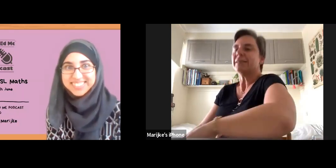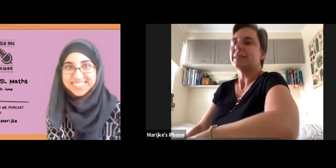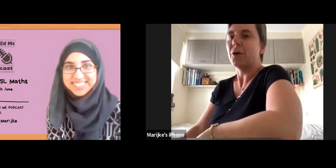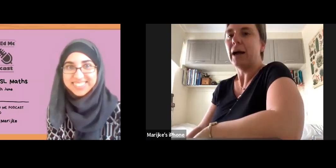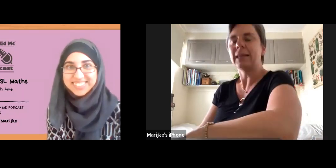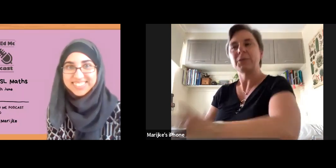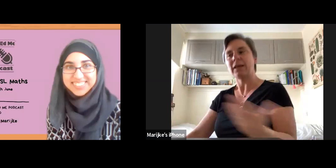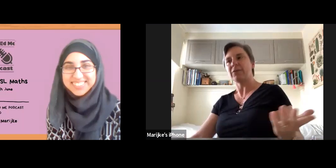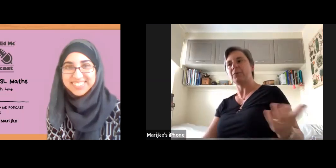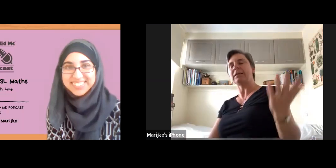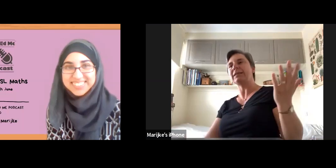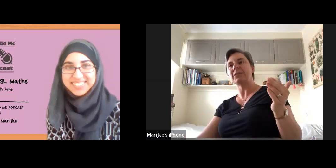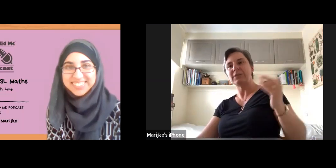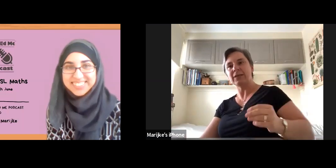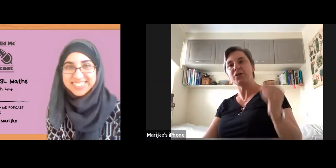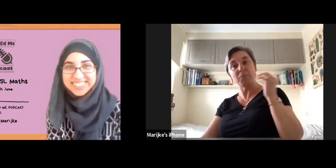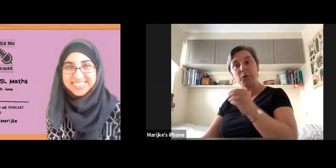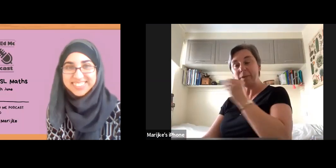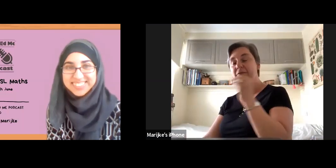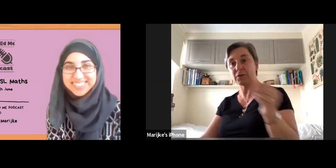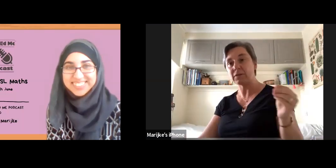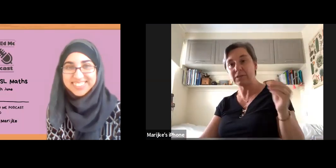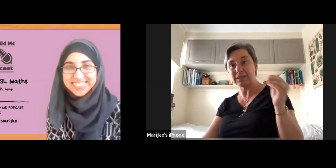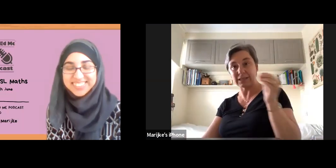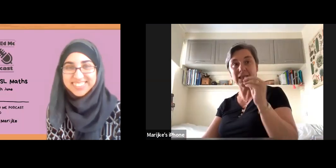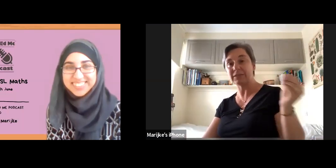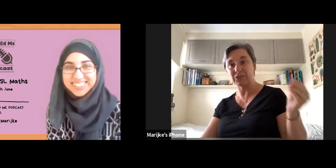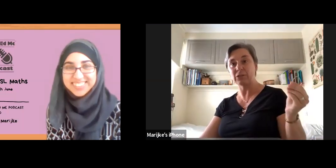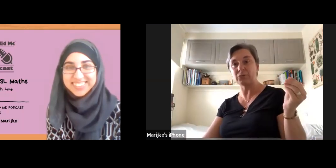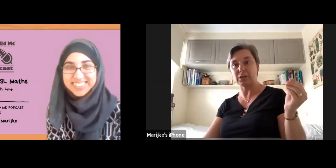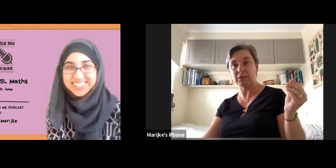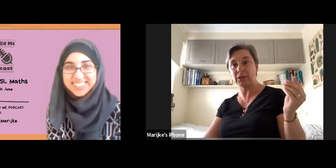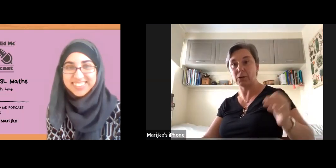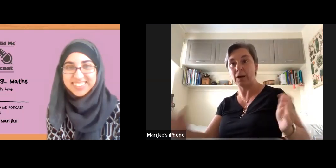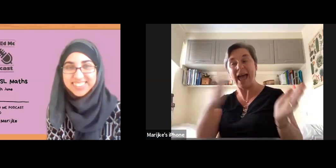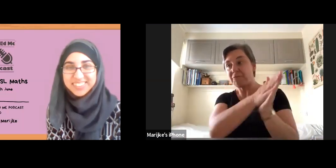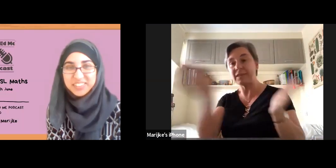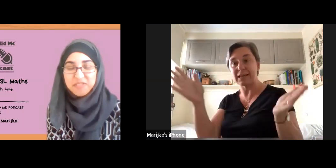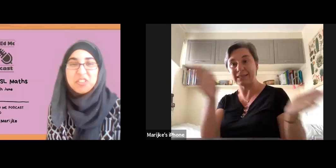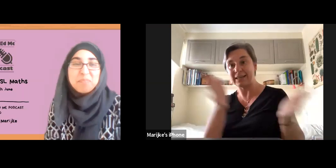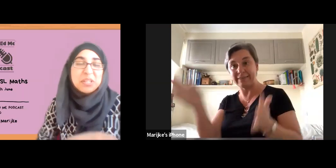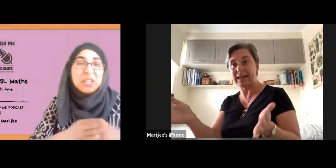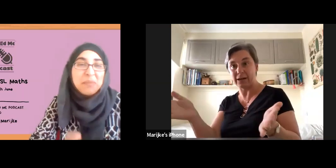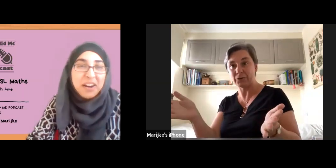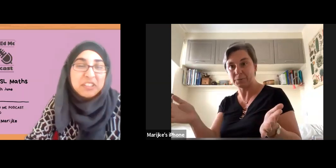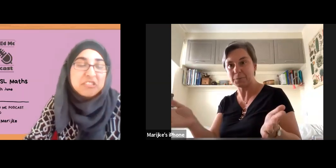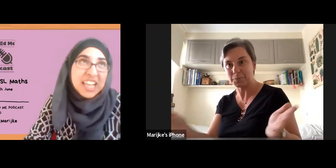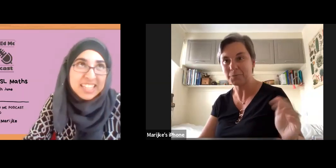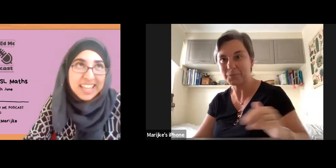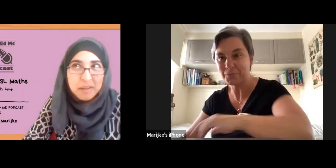So, and that's when I thought, well, this is ridiculous. You've put me in front of this class of children, every day, day in, day out. You know what? You say that, but